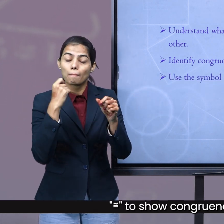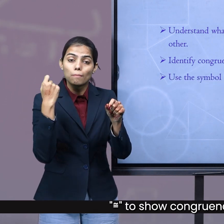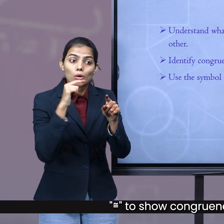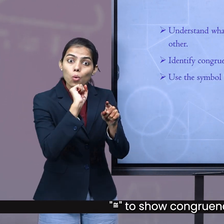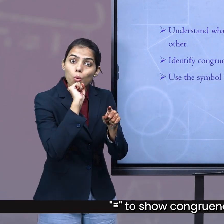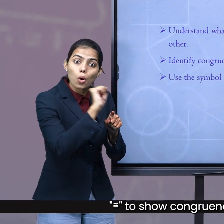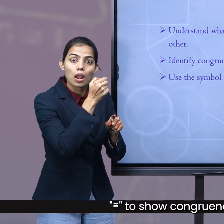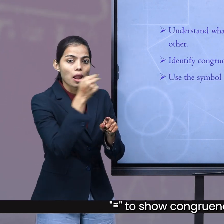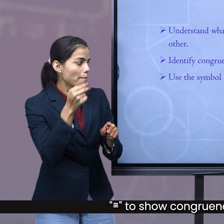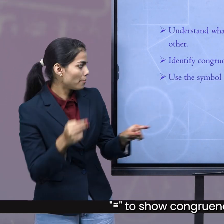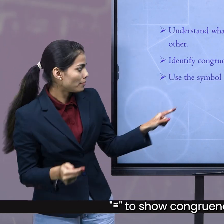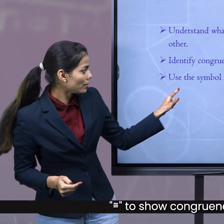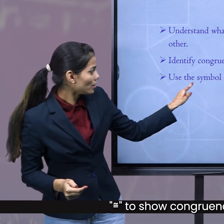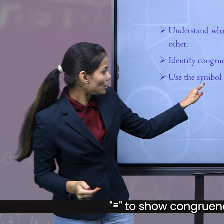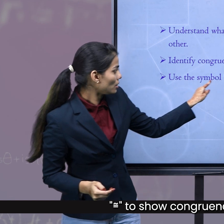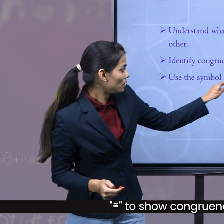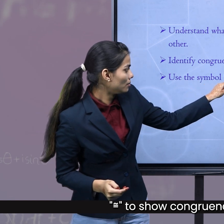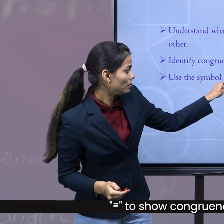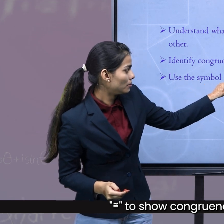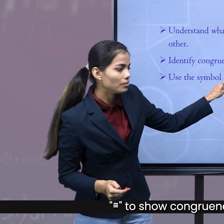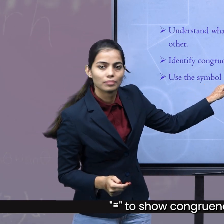to show congruence between figures.